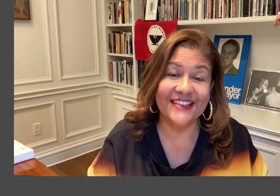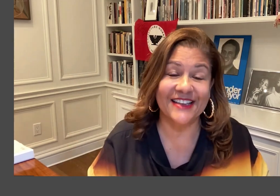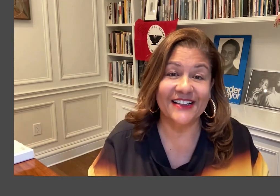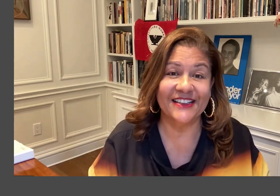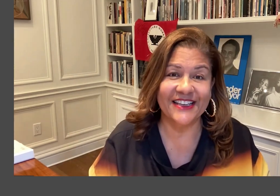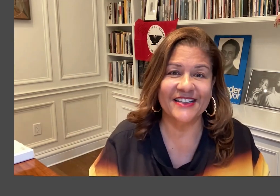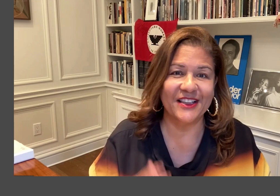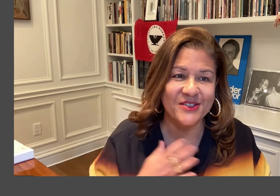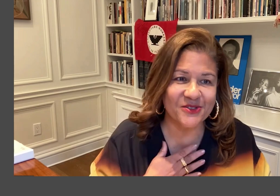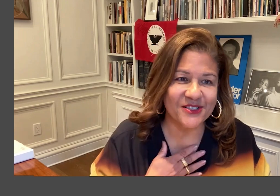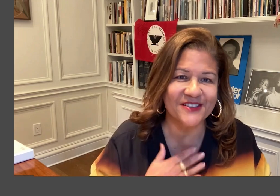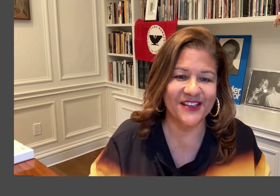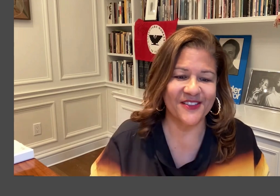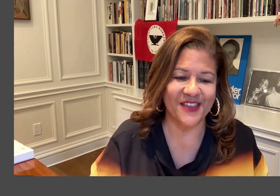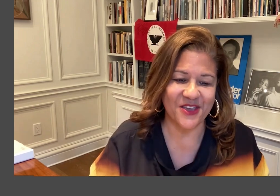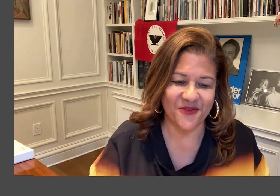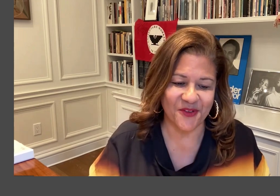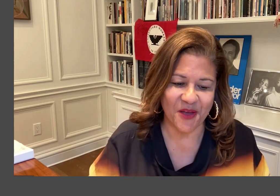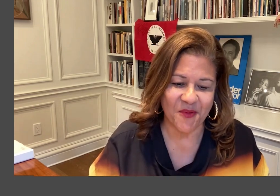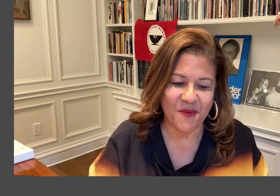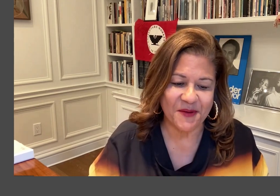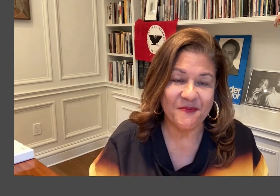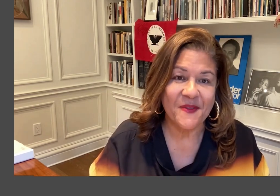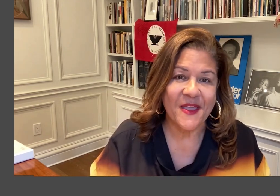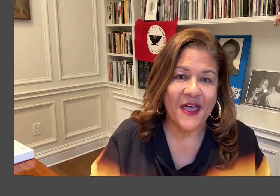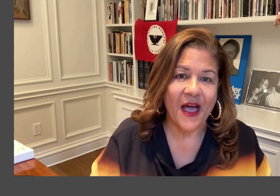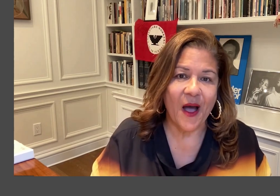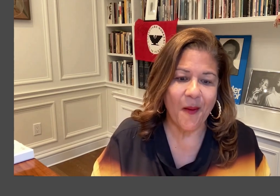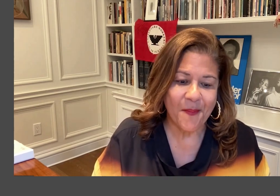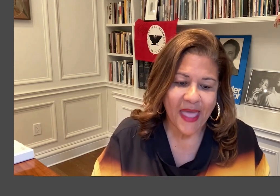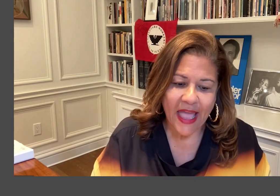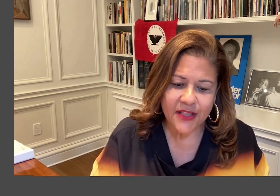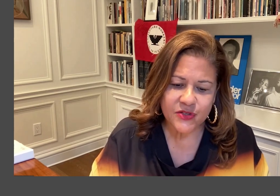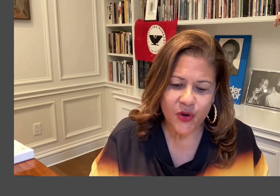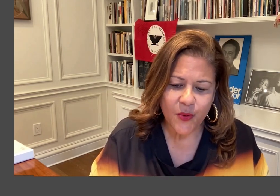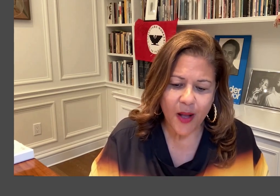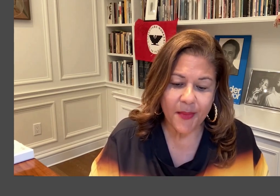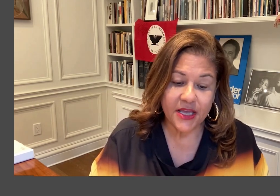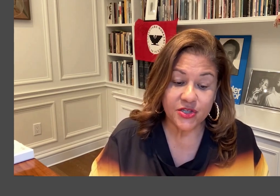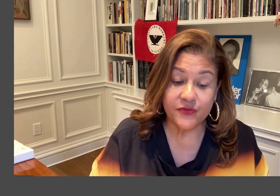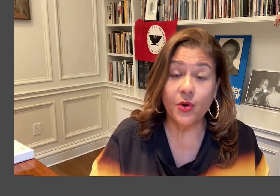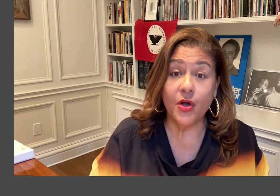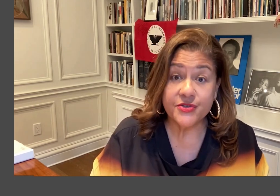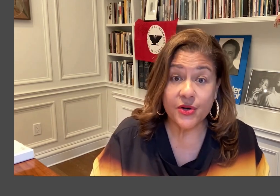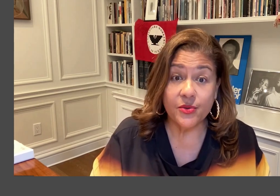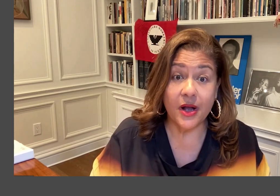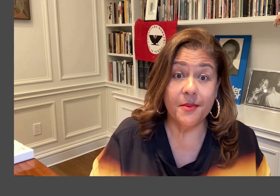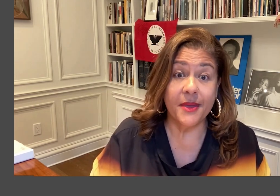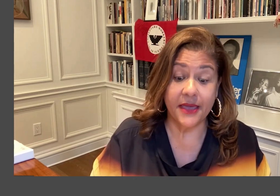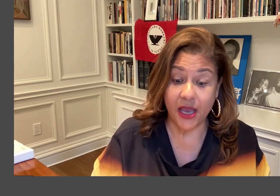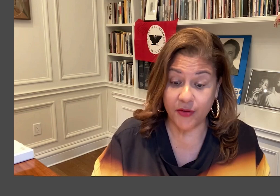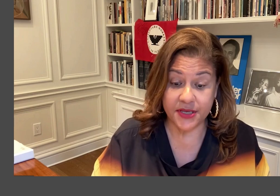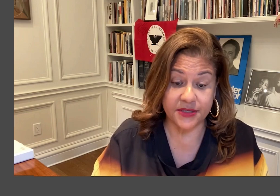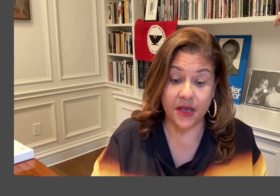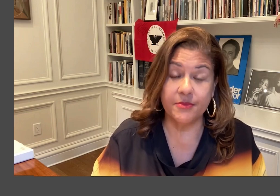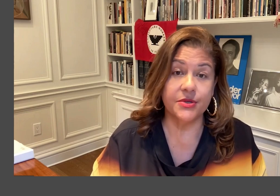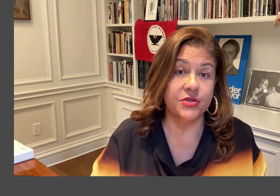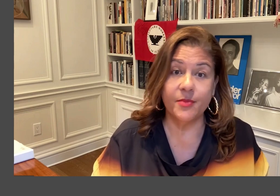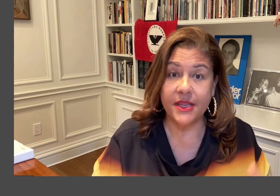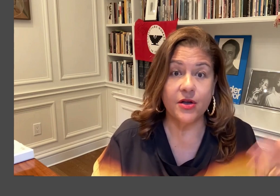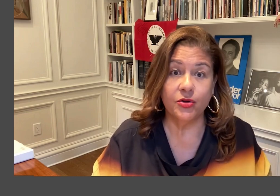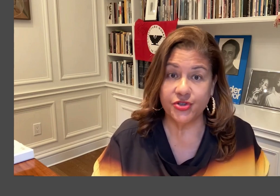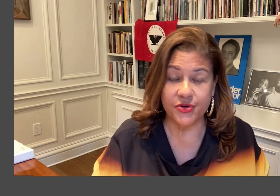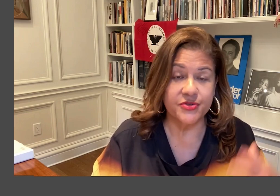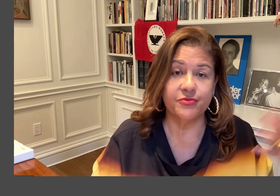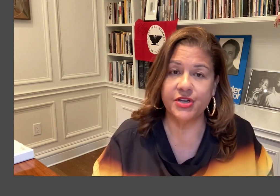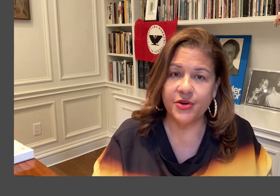Yeah, exactly. So Mhm. just thank you for that moment. And so each of you also carries